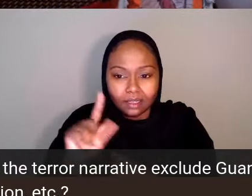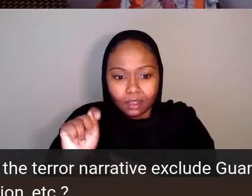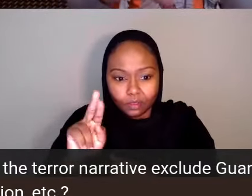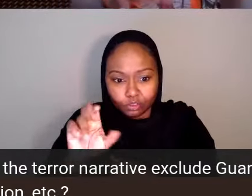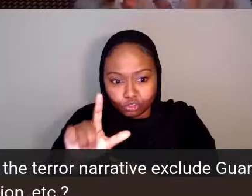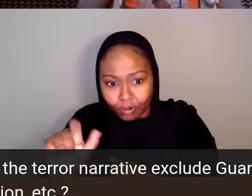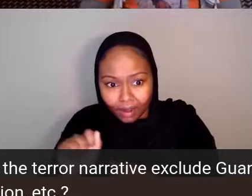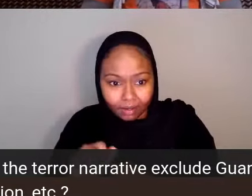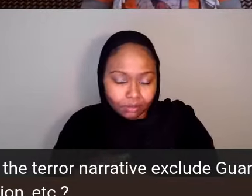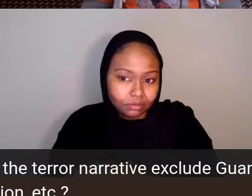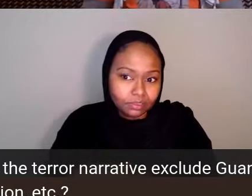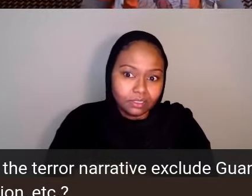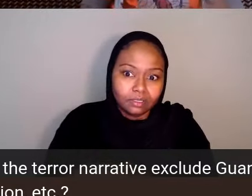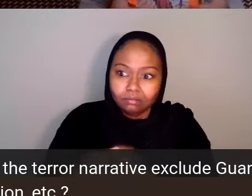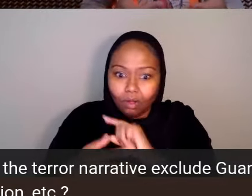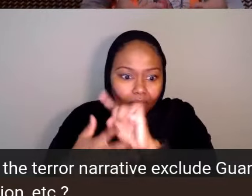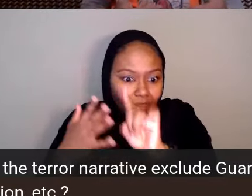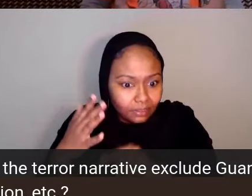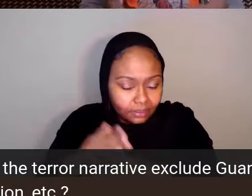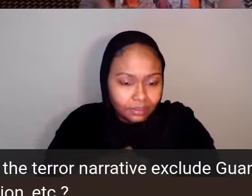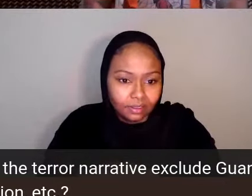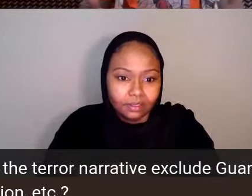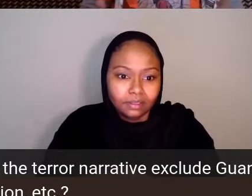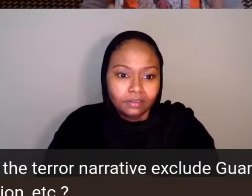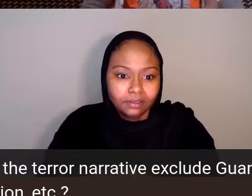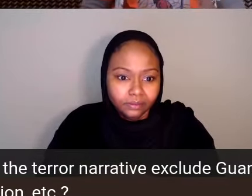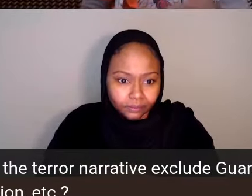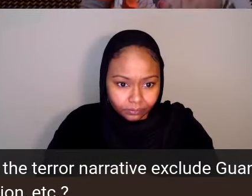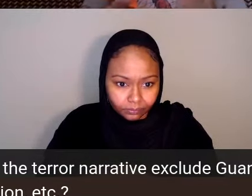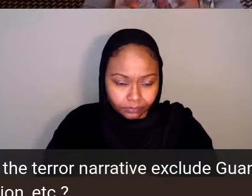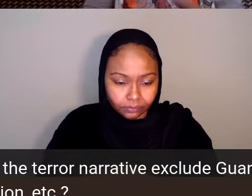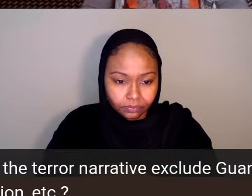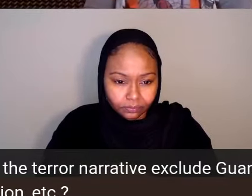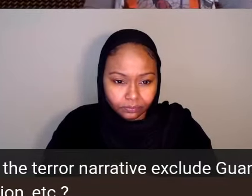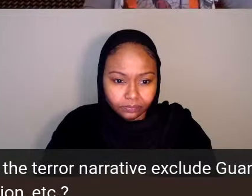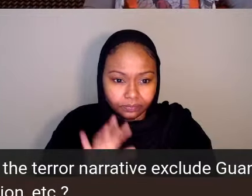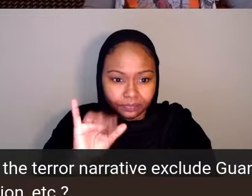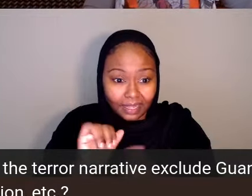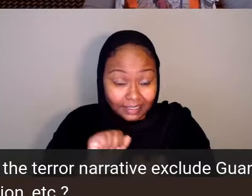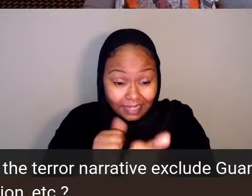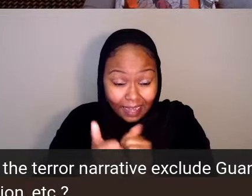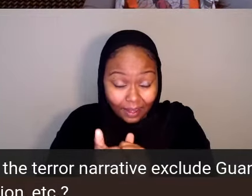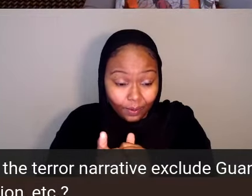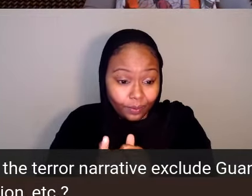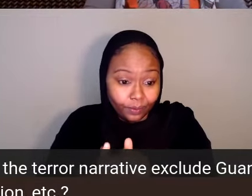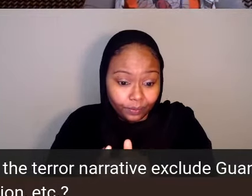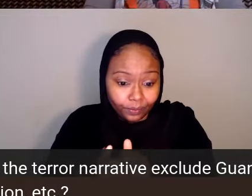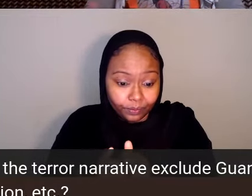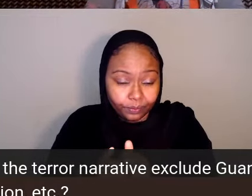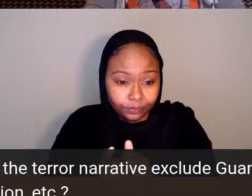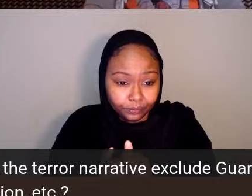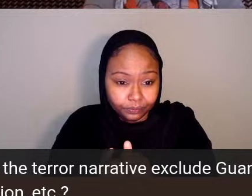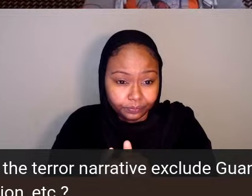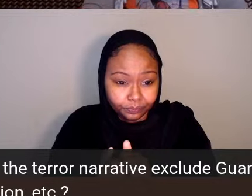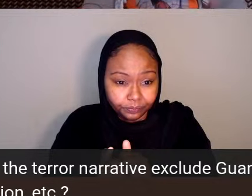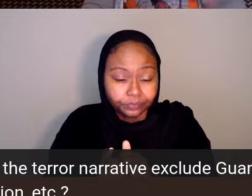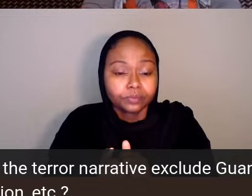you know, it's called, and so on. And that's how they, like, Guantánamo was screwed from the